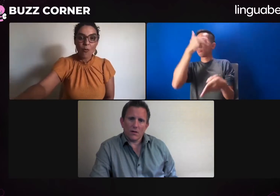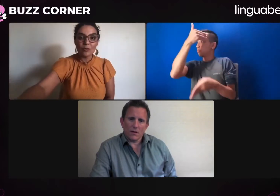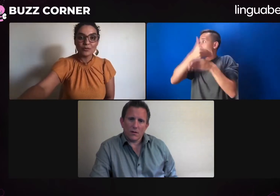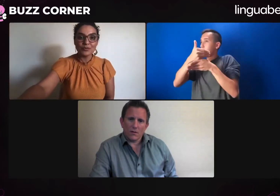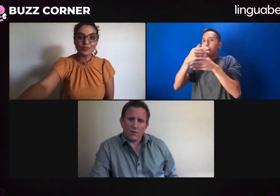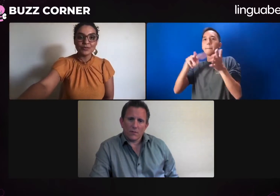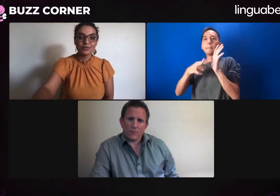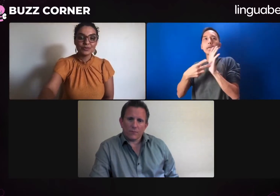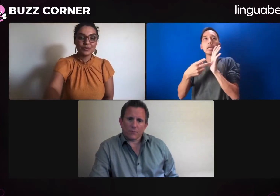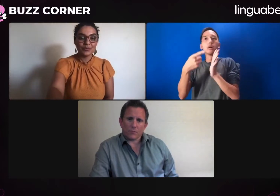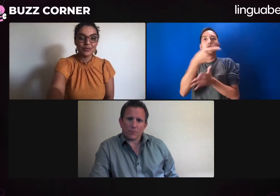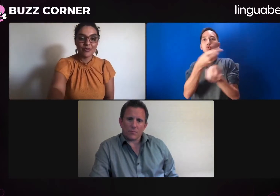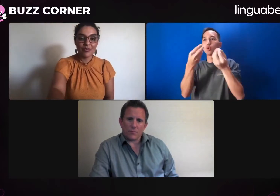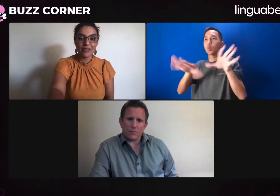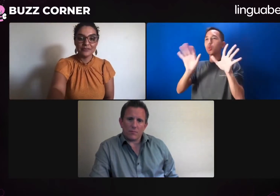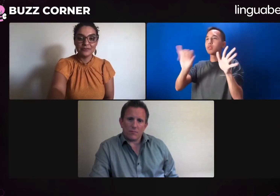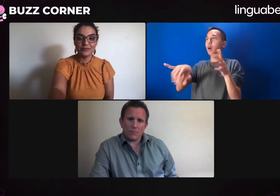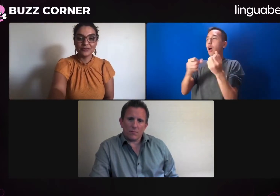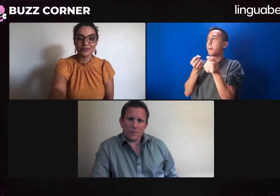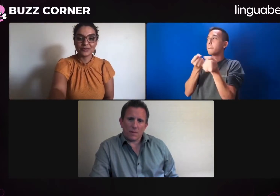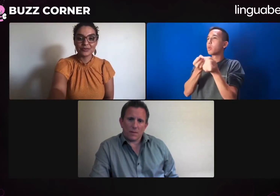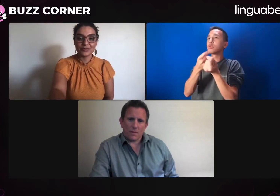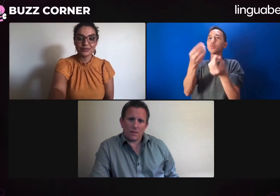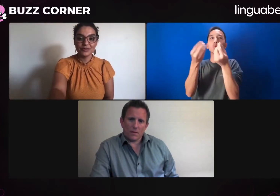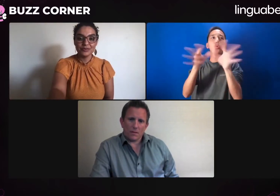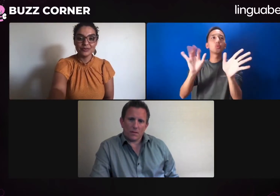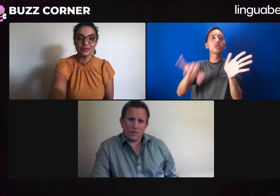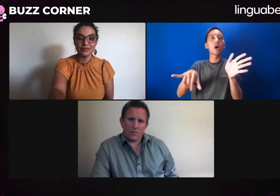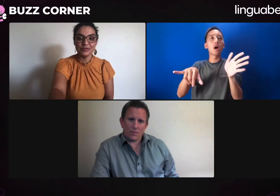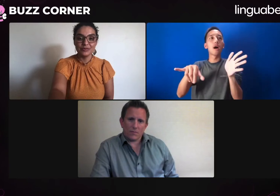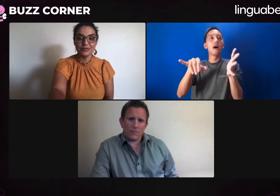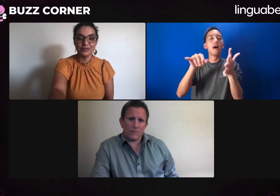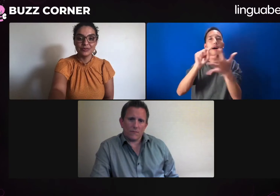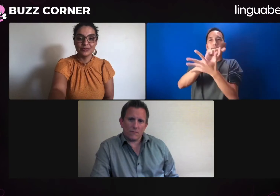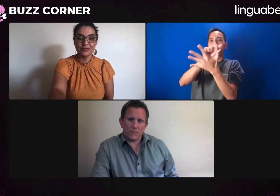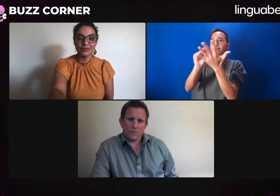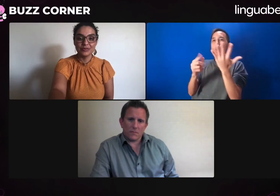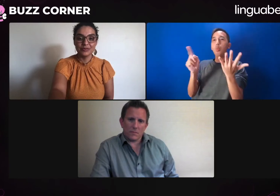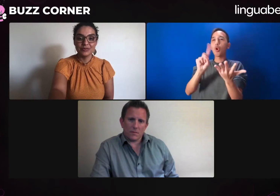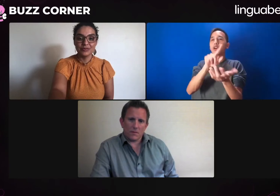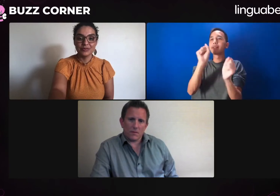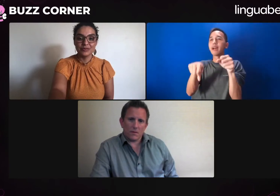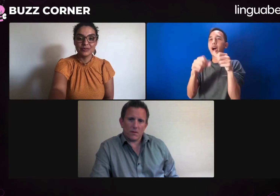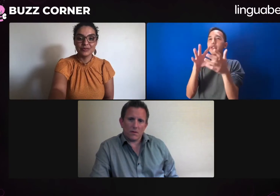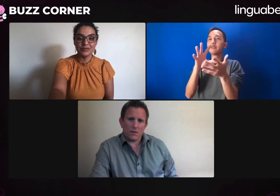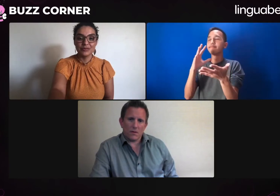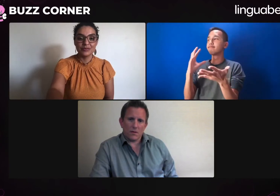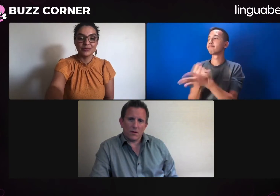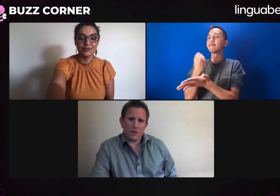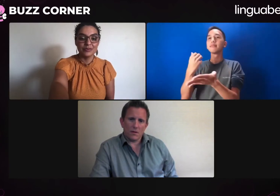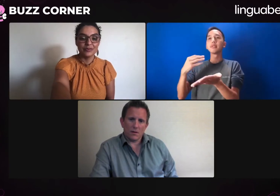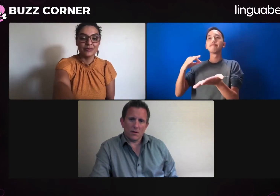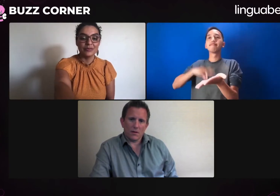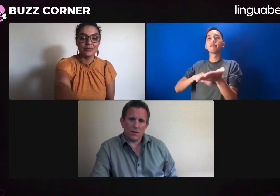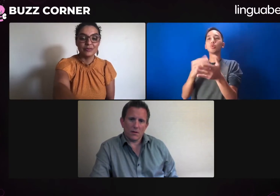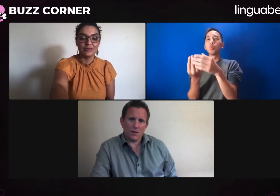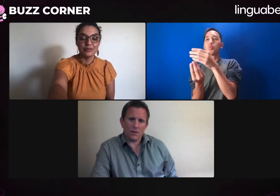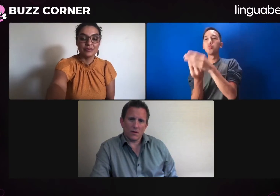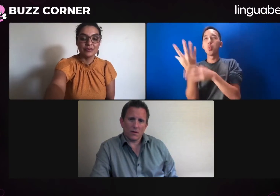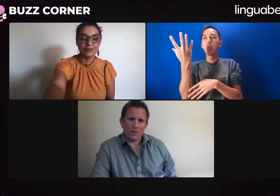shut yourself out of it and just cancel culture, as you mentioned, because then you lose that type of advocacy. You're losing